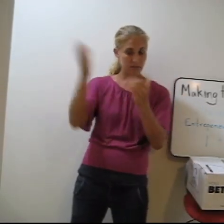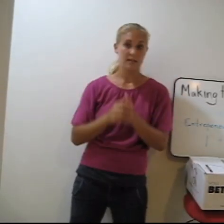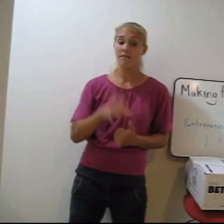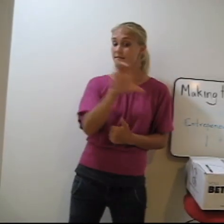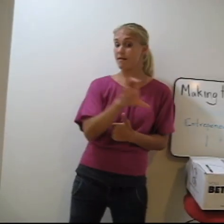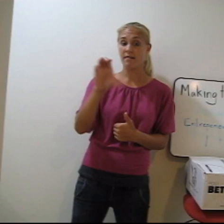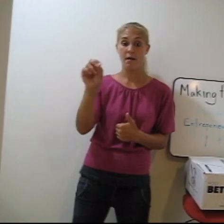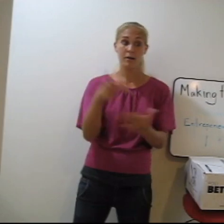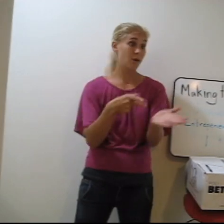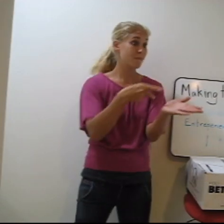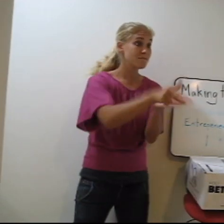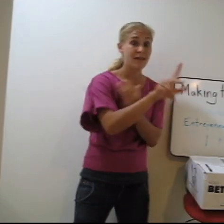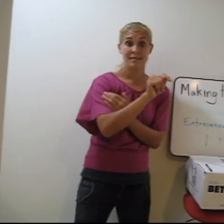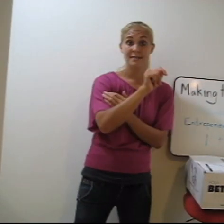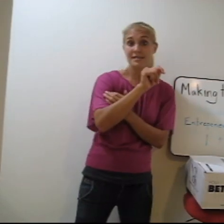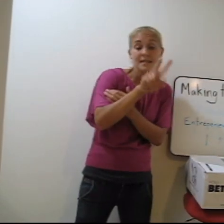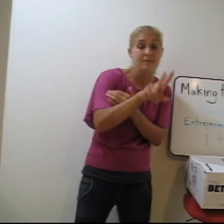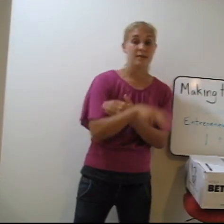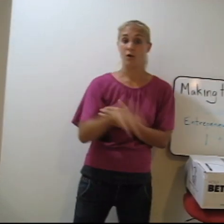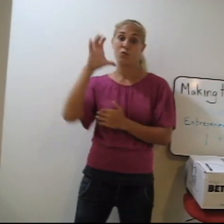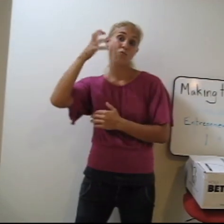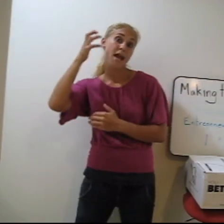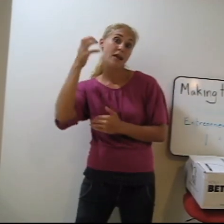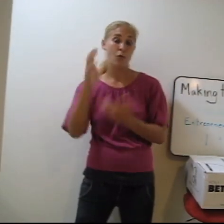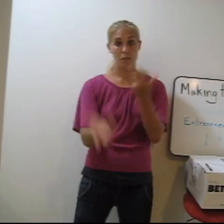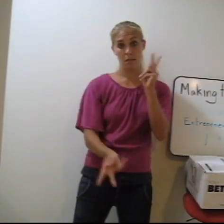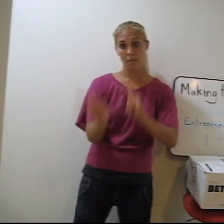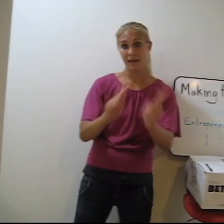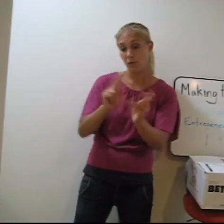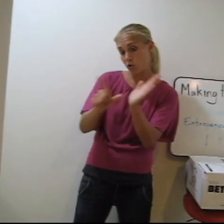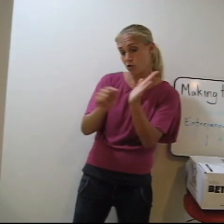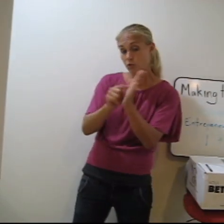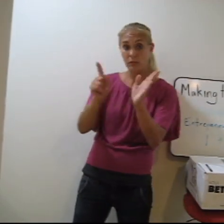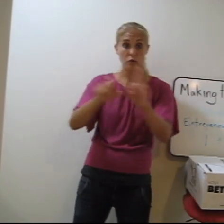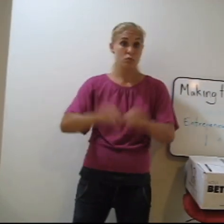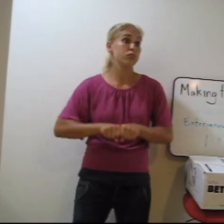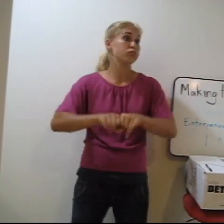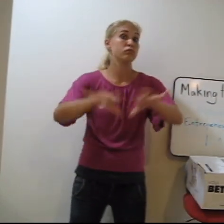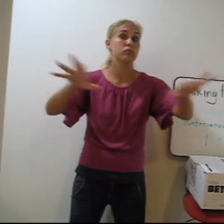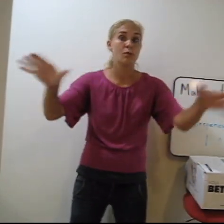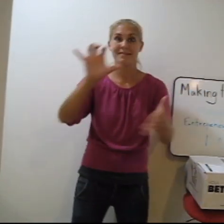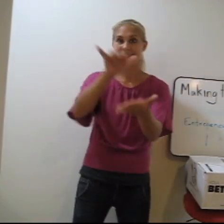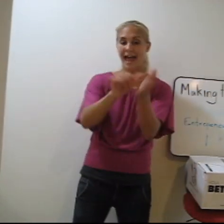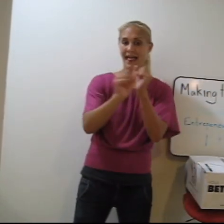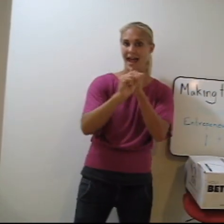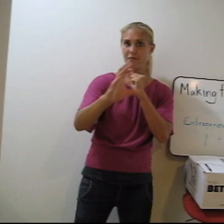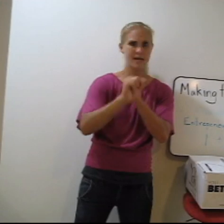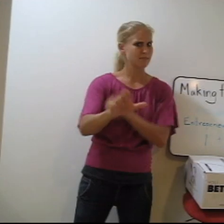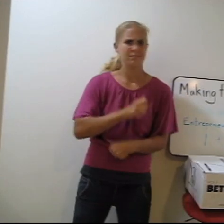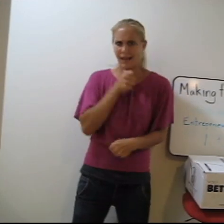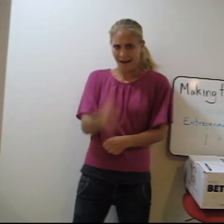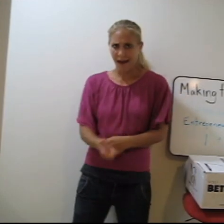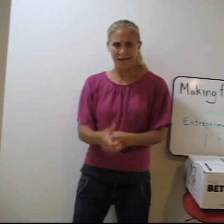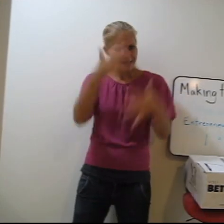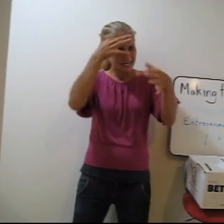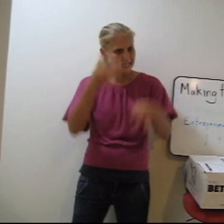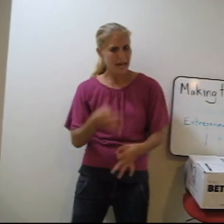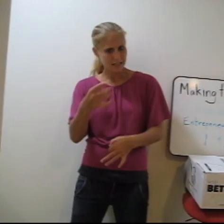TV cable operators or radio stations or newspapers to distribute that advertisement, but instead, they are giving you the opportunity